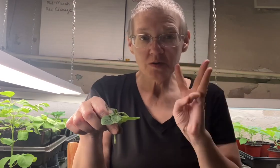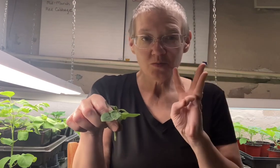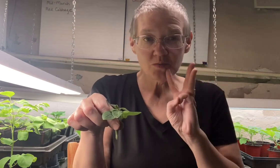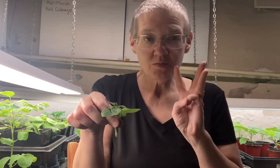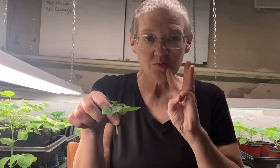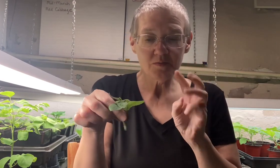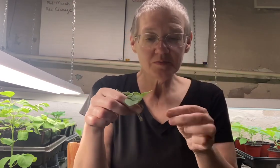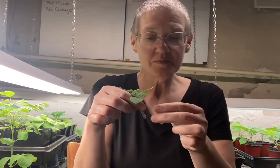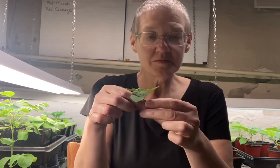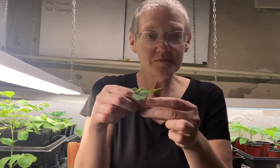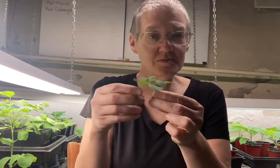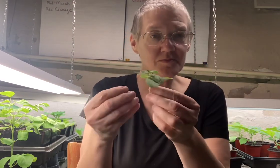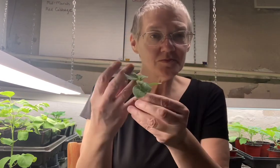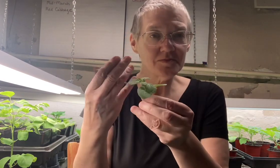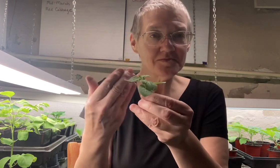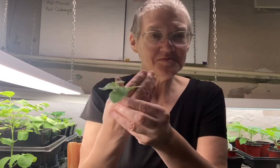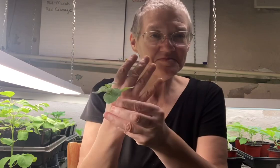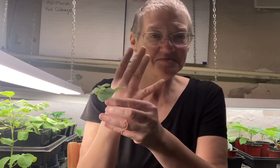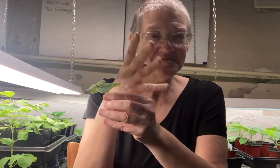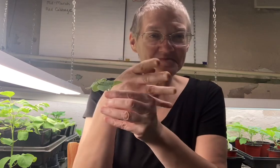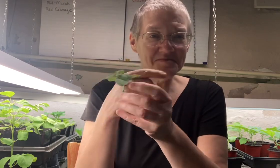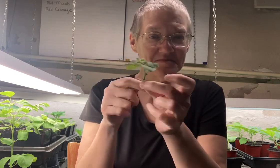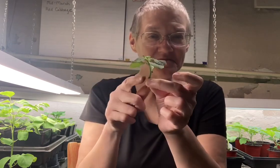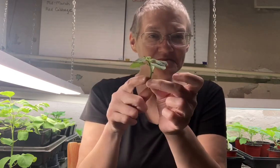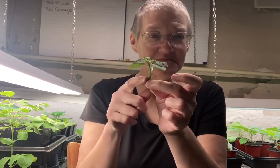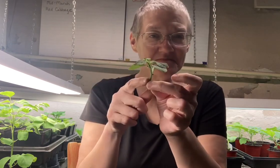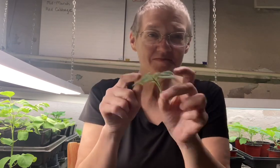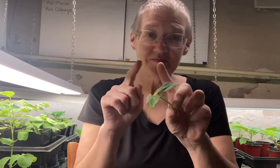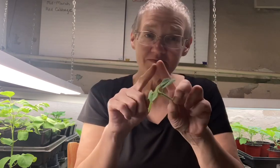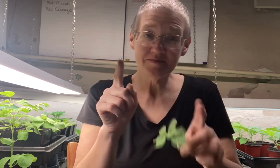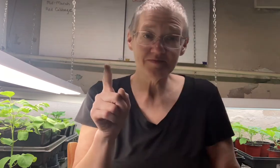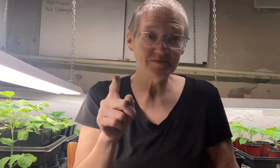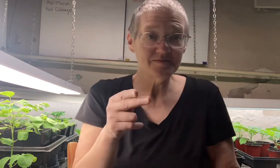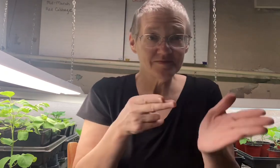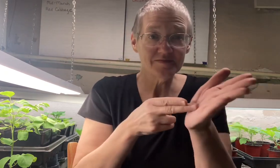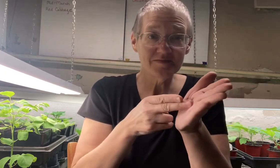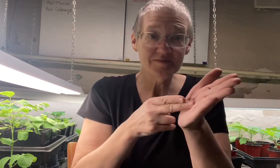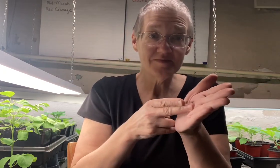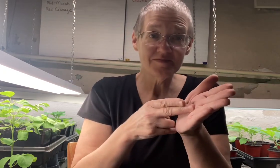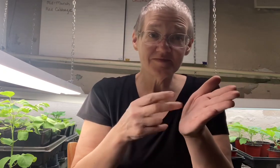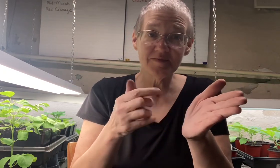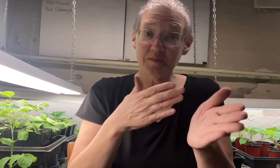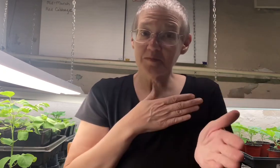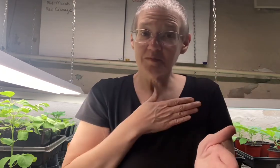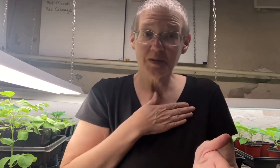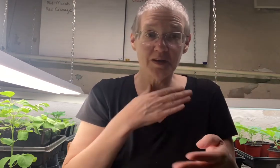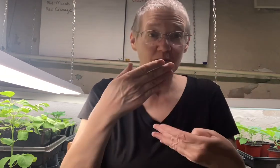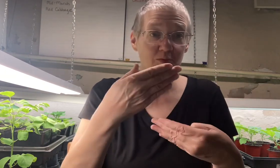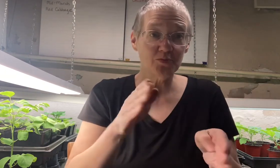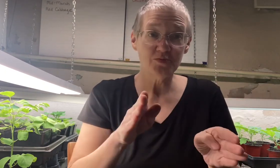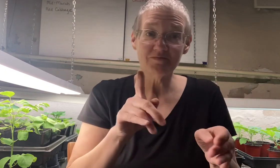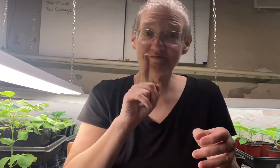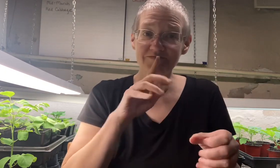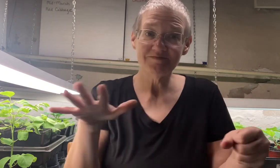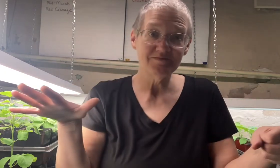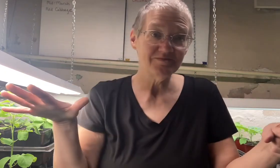or put it in some water and grow a new plant. But honestly, this grow room